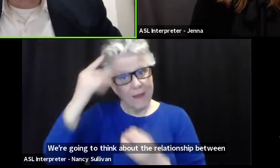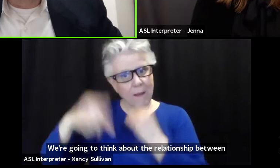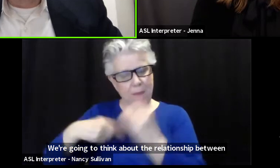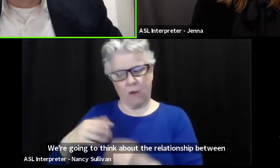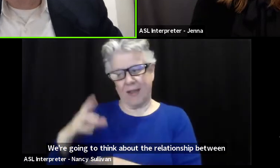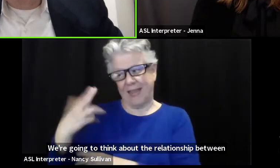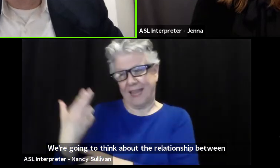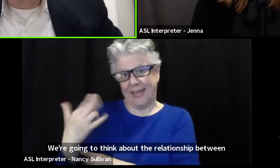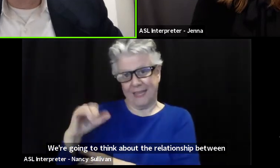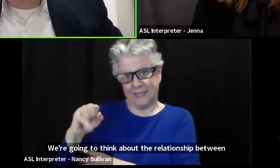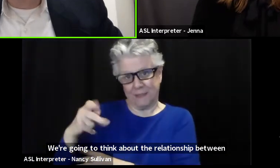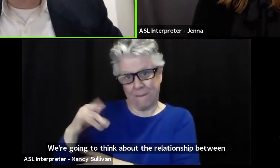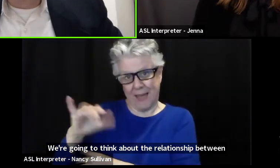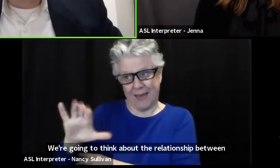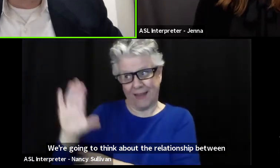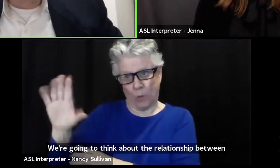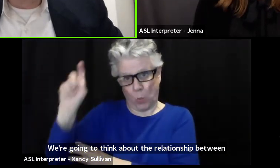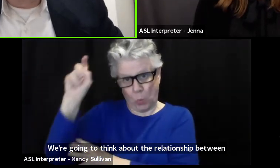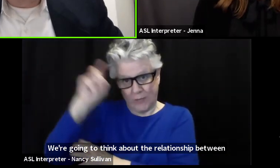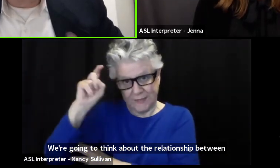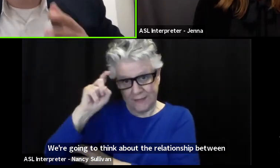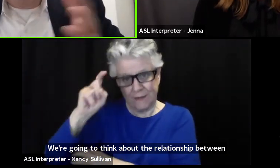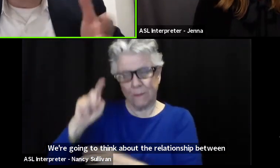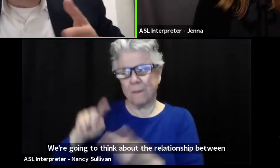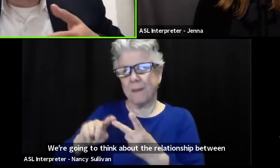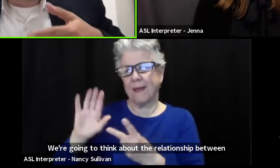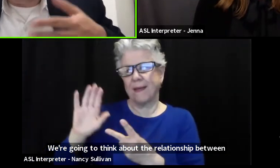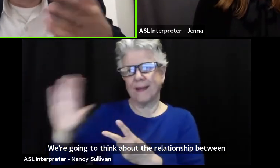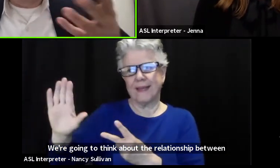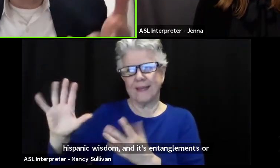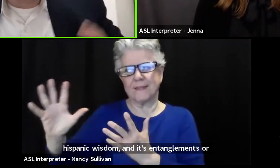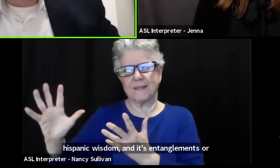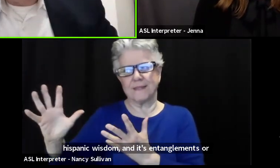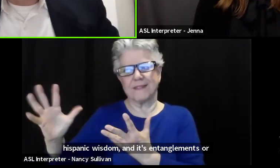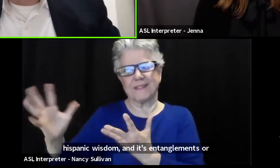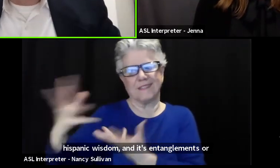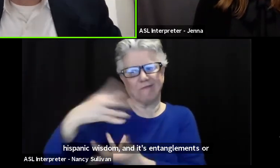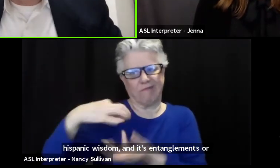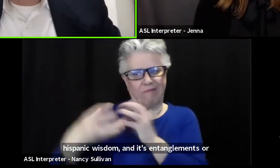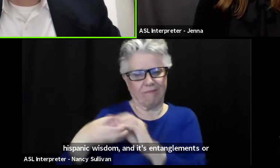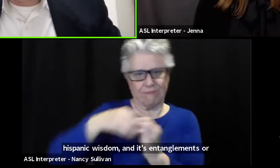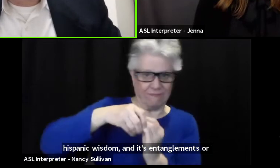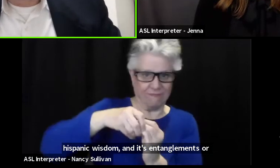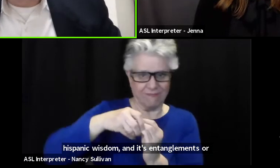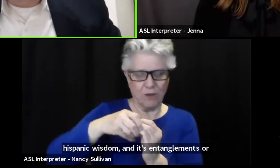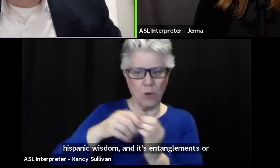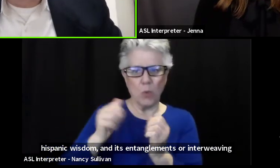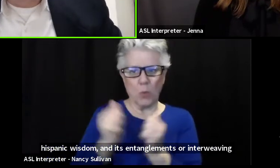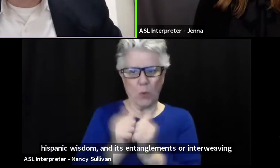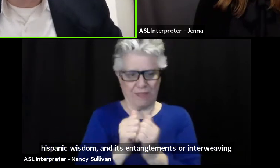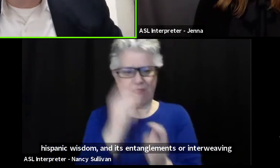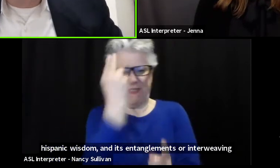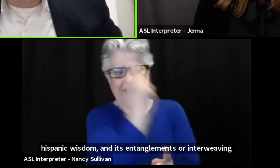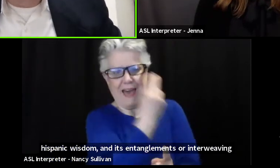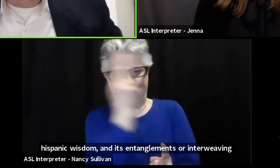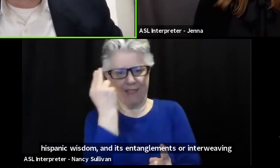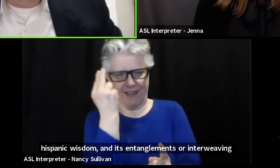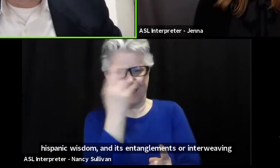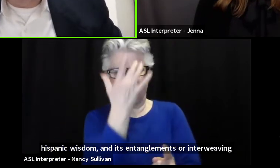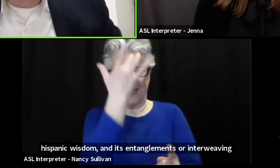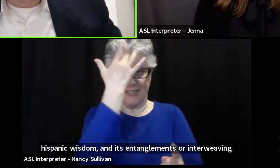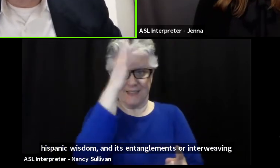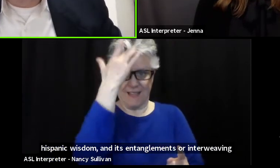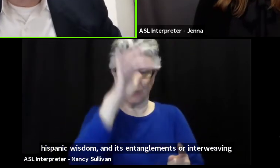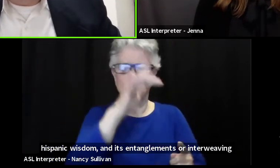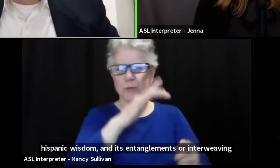Hispanic wisdom and its entanglements or interweavings in the Catholic intellectual